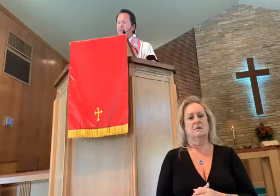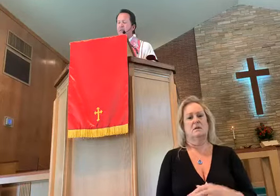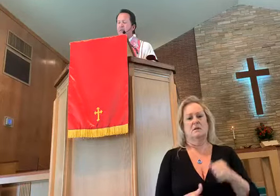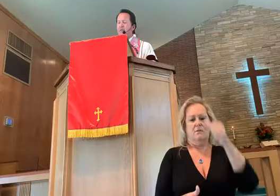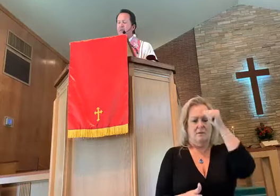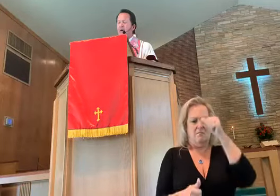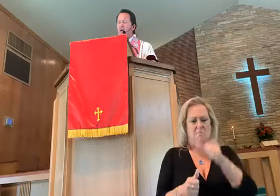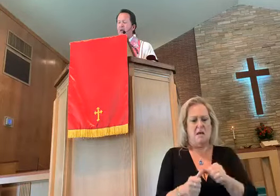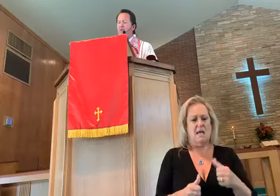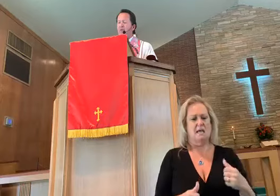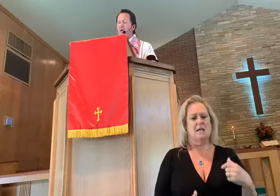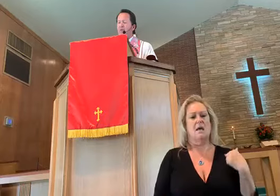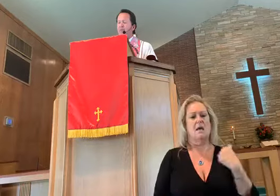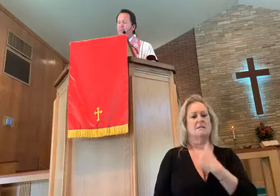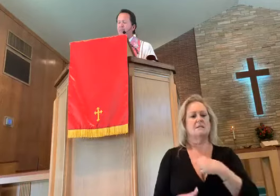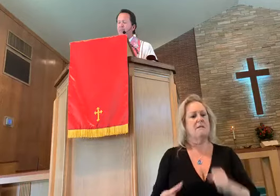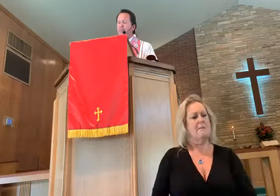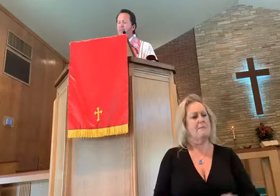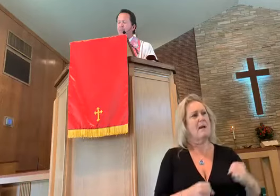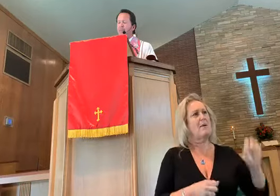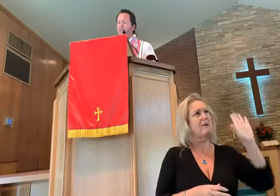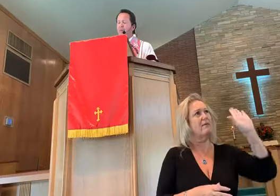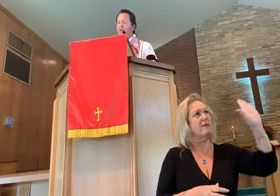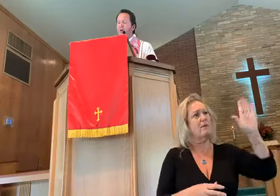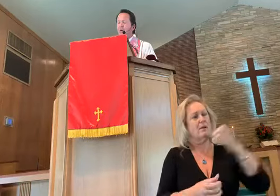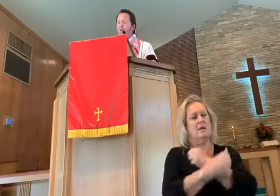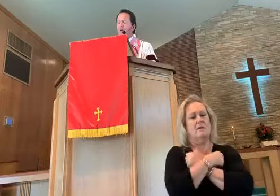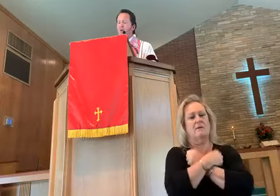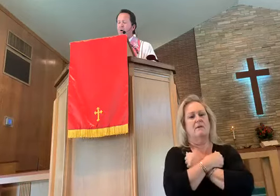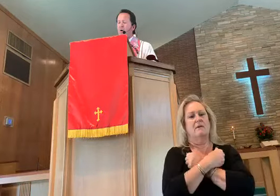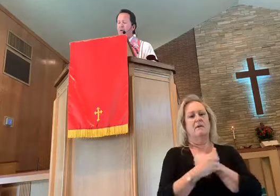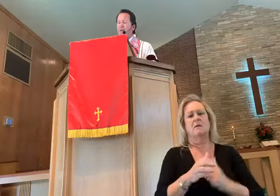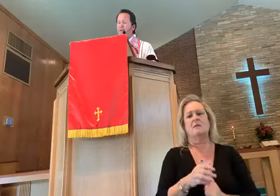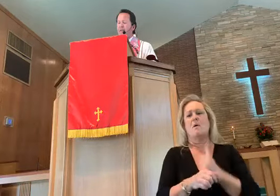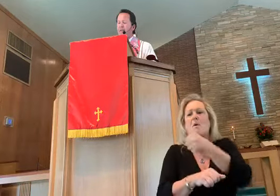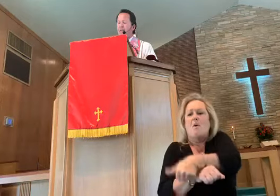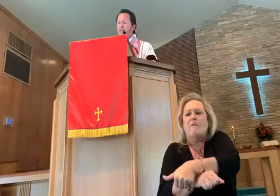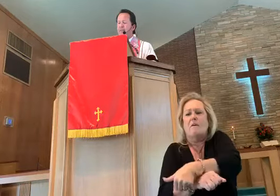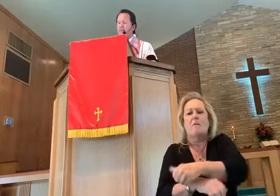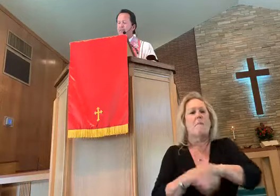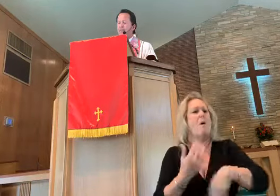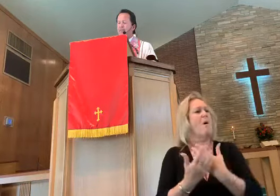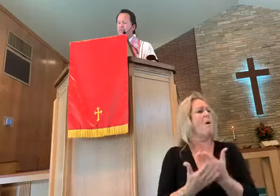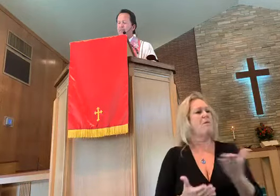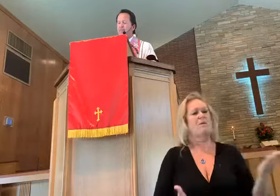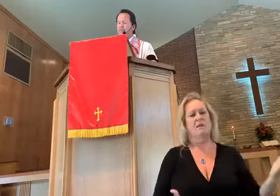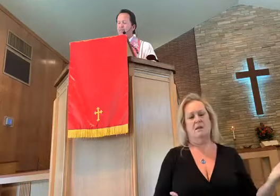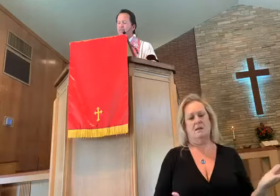Remind us of the power of your love to overcome all things,